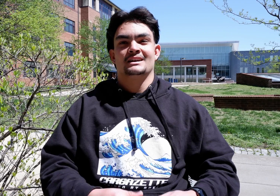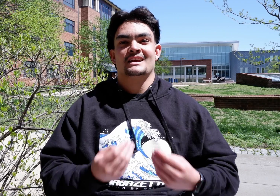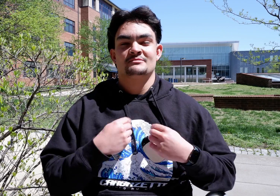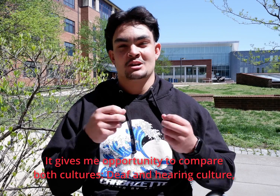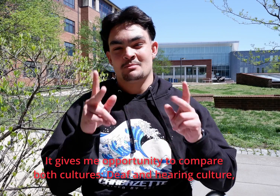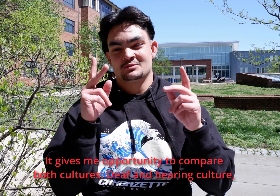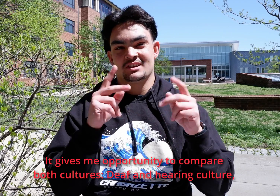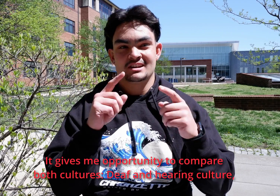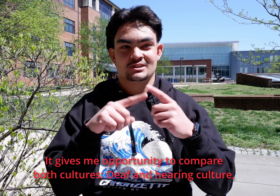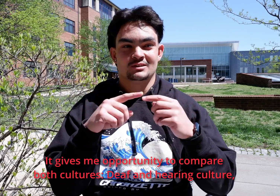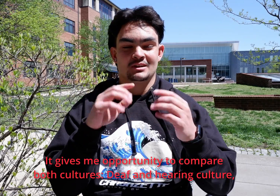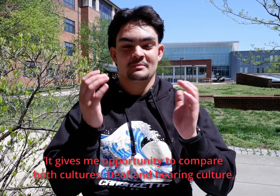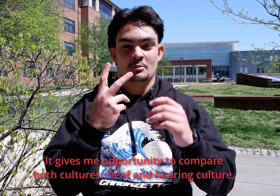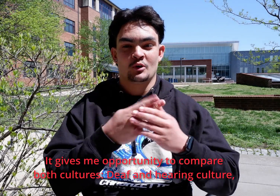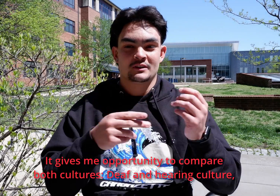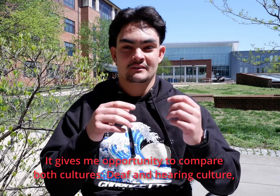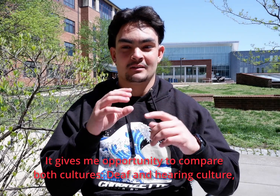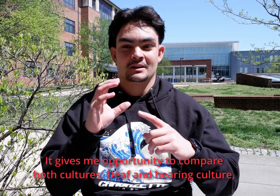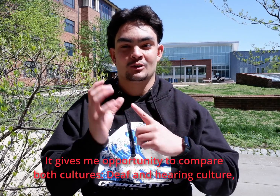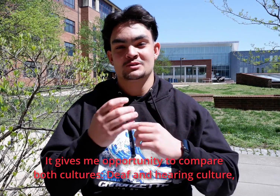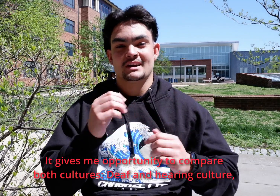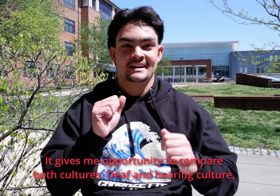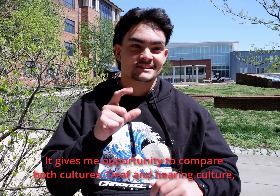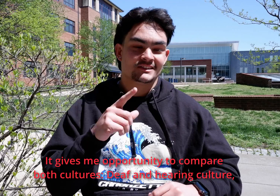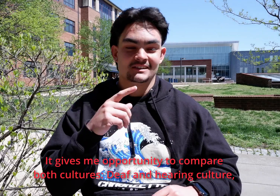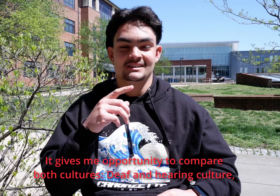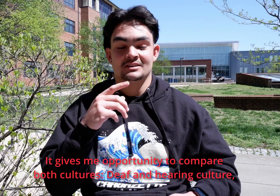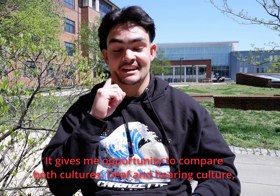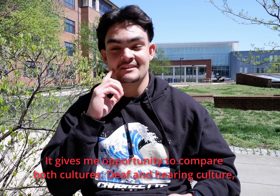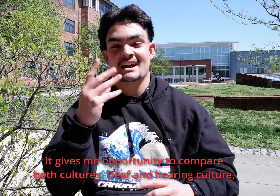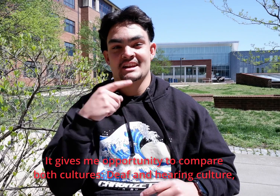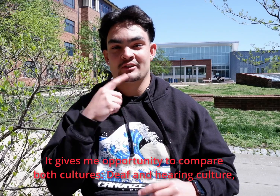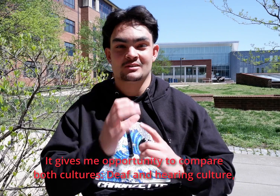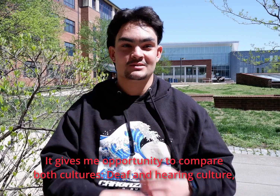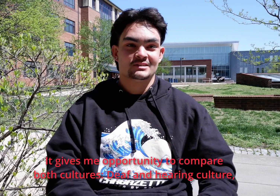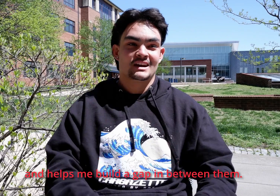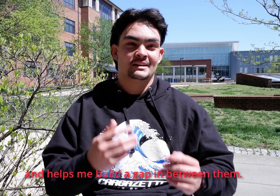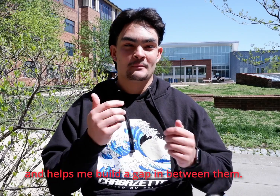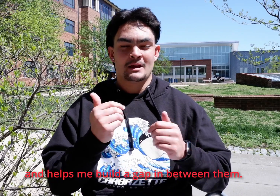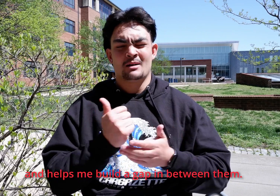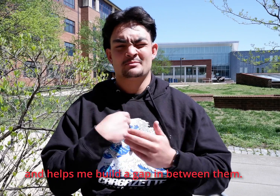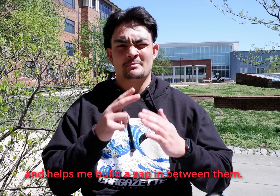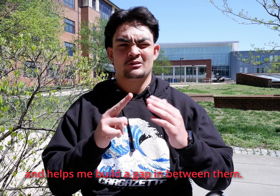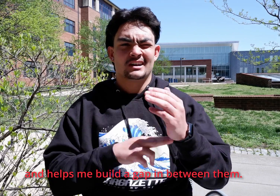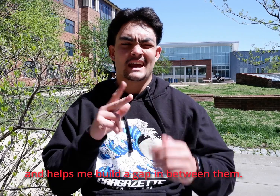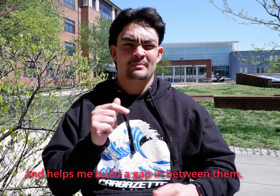It gives me an opportunity to compare both of culture, ASL, deaf and hearing culture, and helps me build a gap